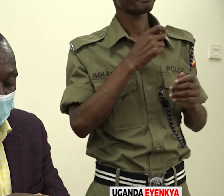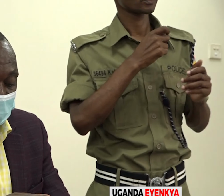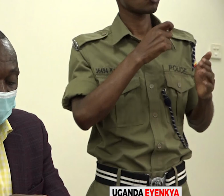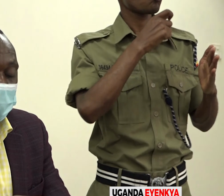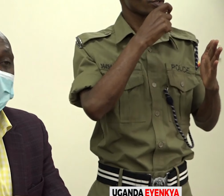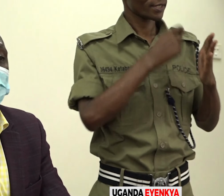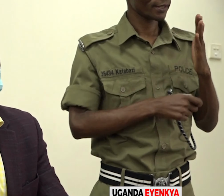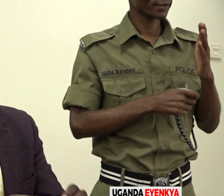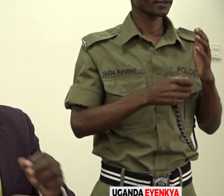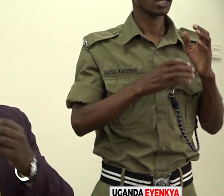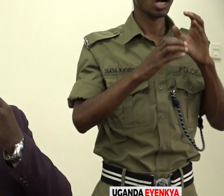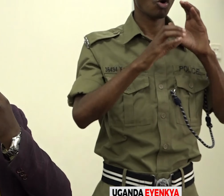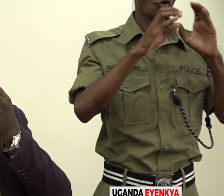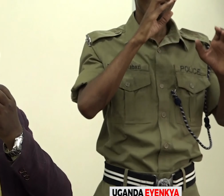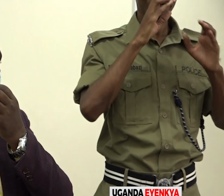gw'okuvuma, offensive communication,